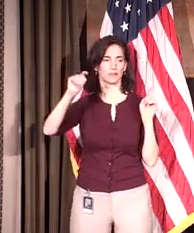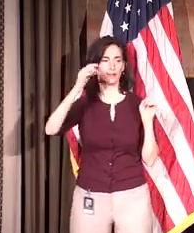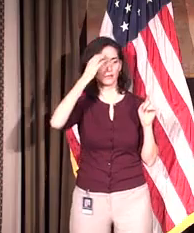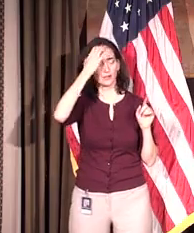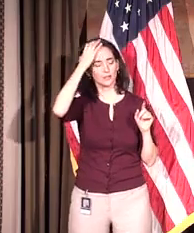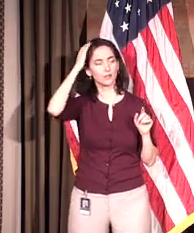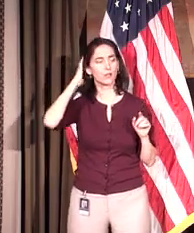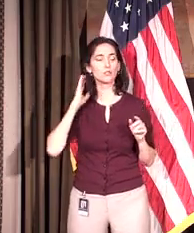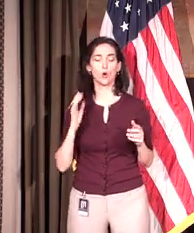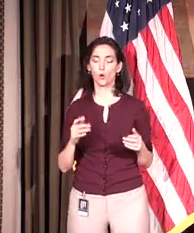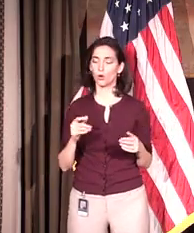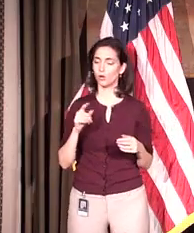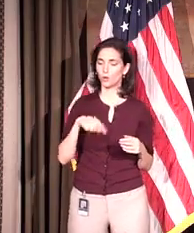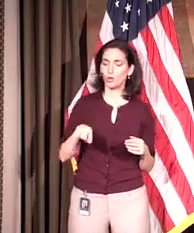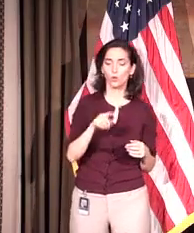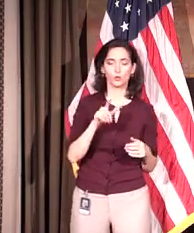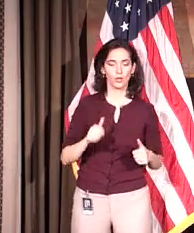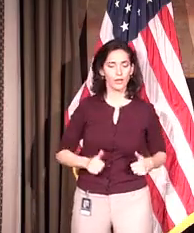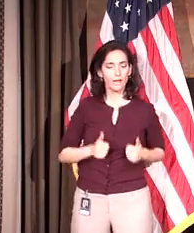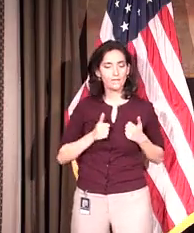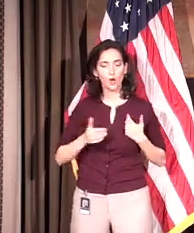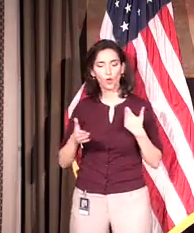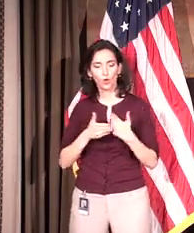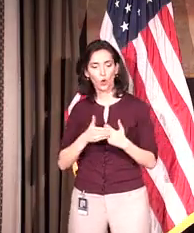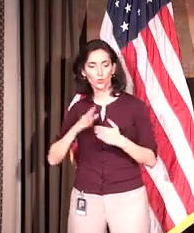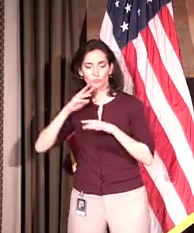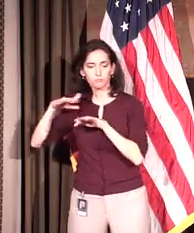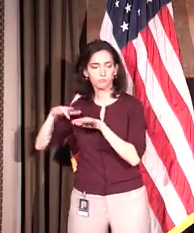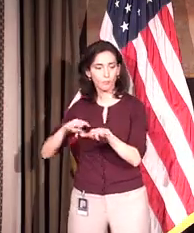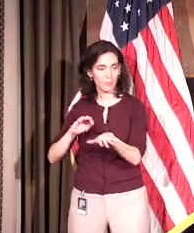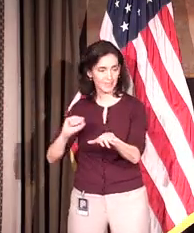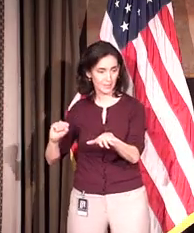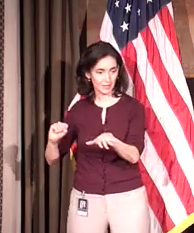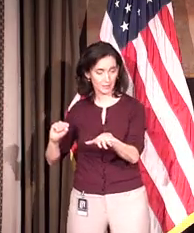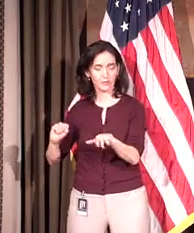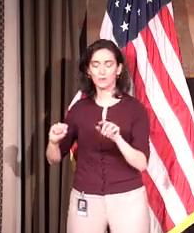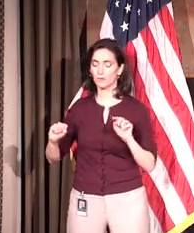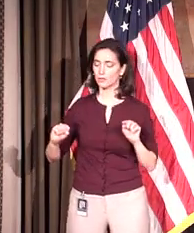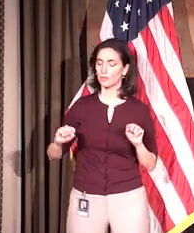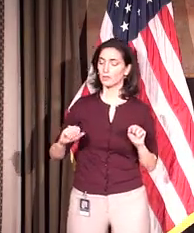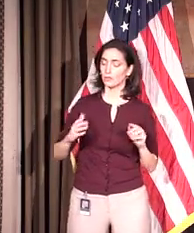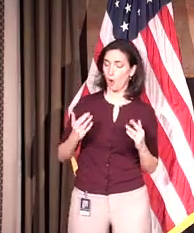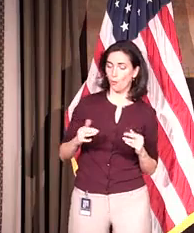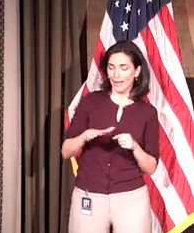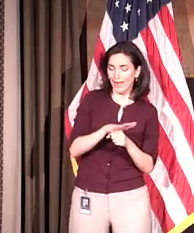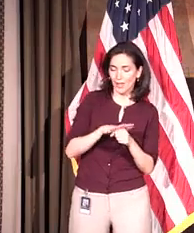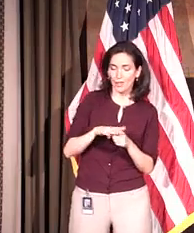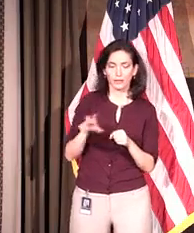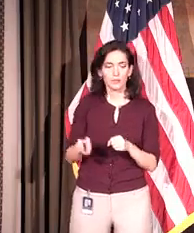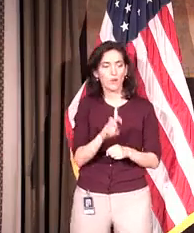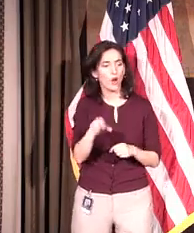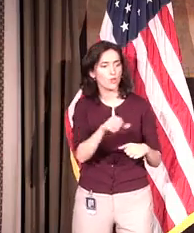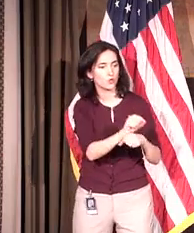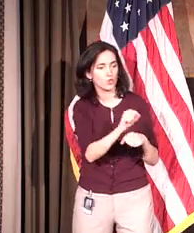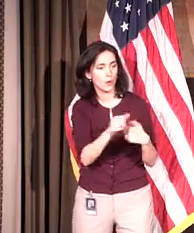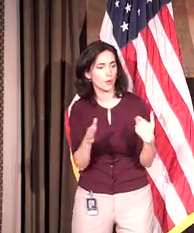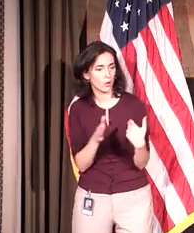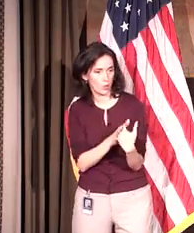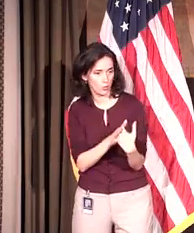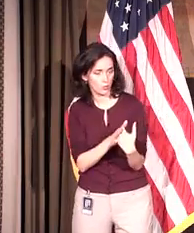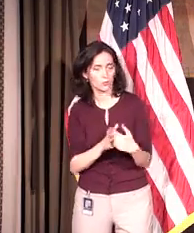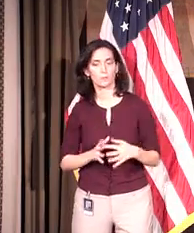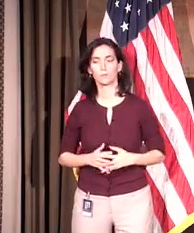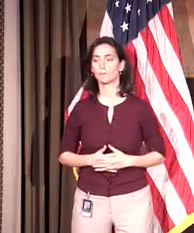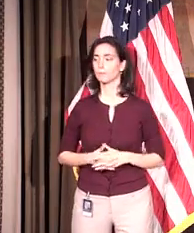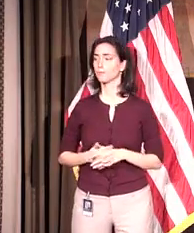geographical proximity of where these people live, we hope to be able to get them a job in that area and in the near term as